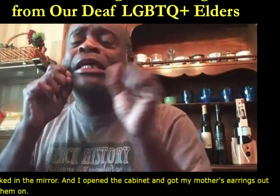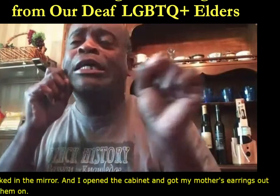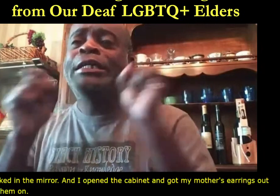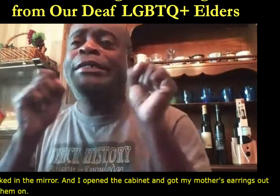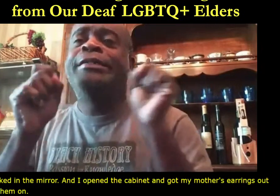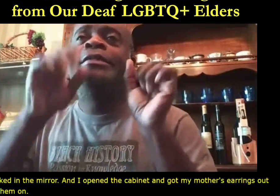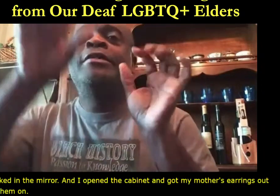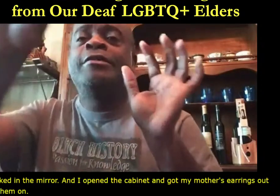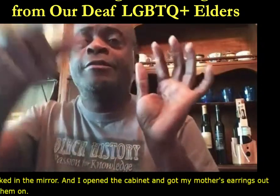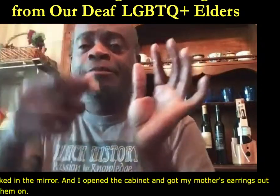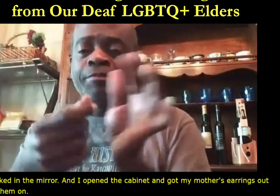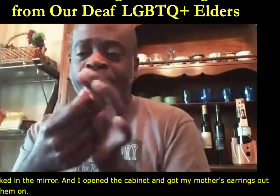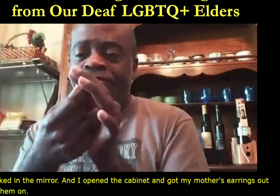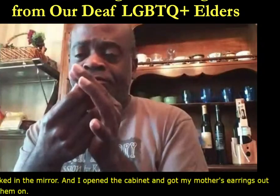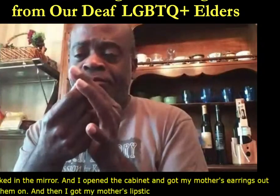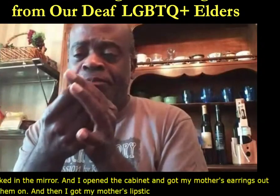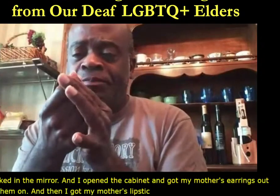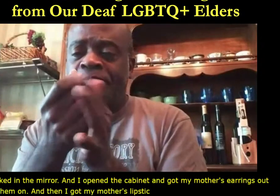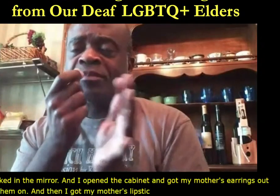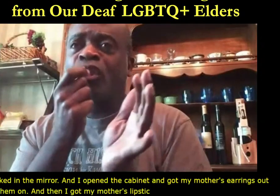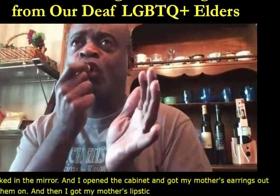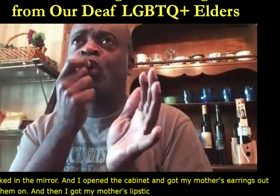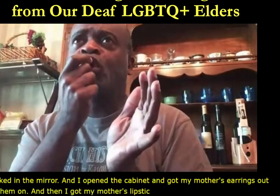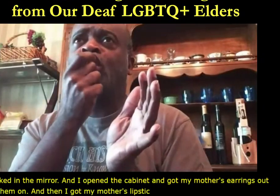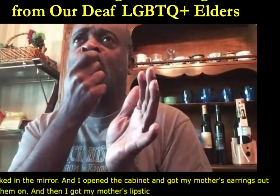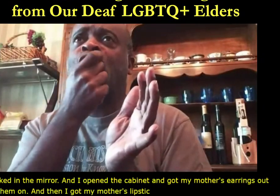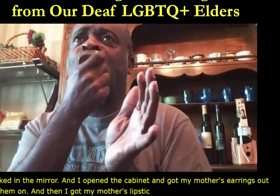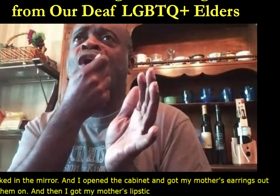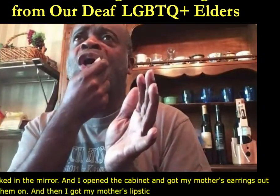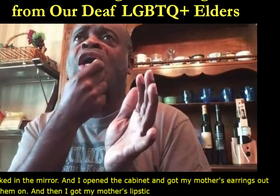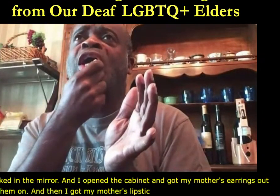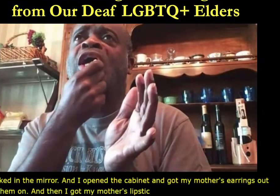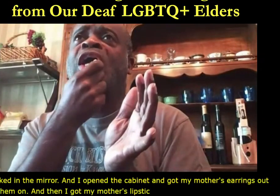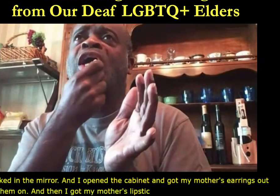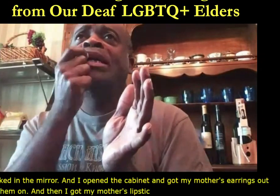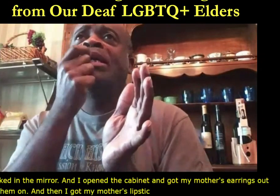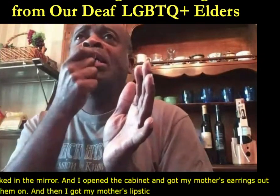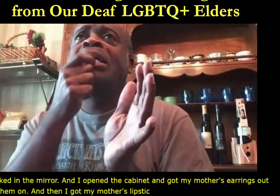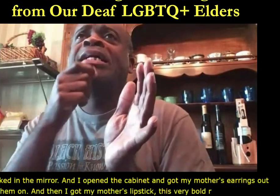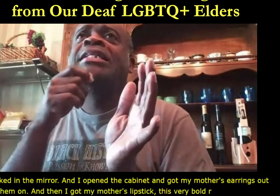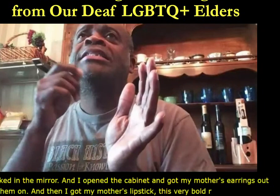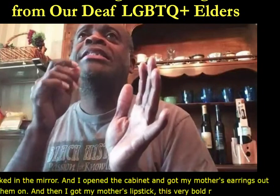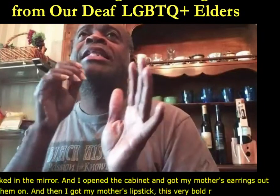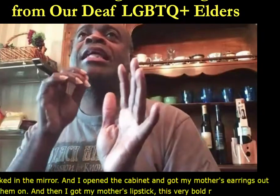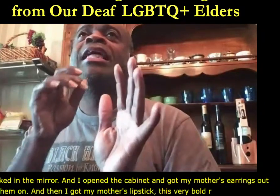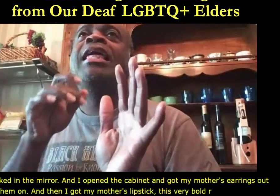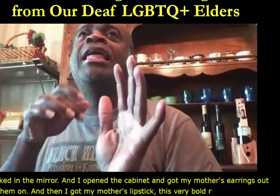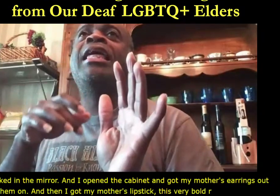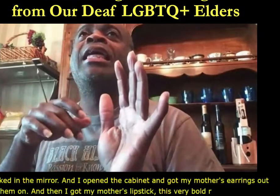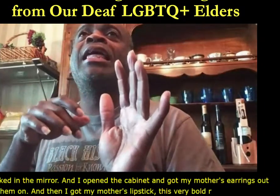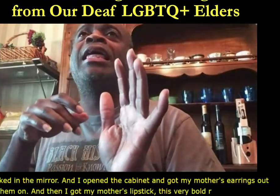red red lipstick very bold red color and i put it carefully on my lips